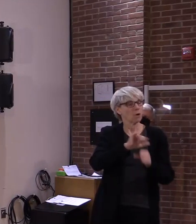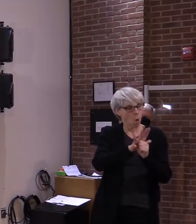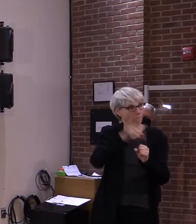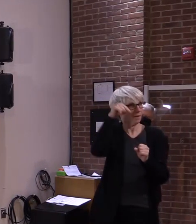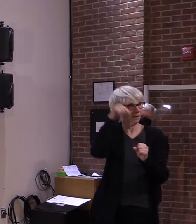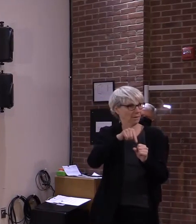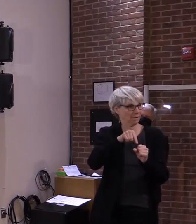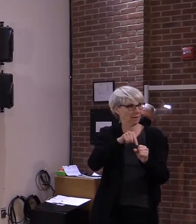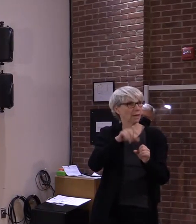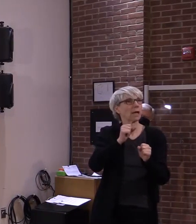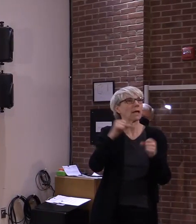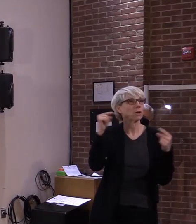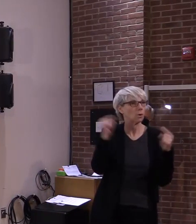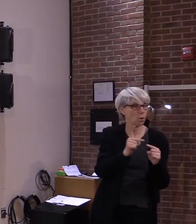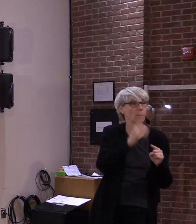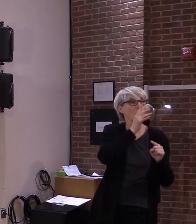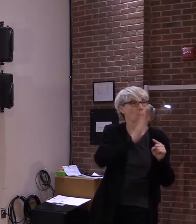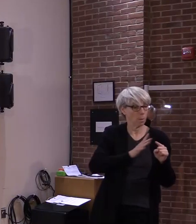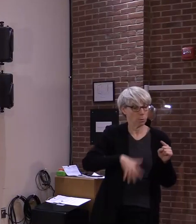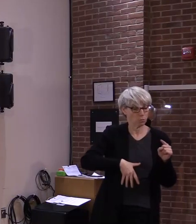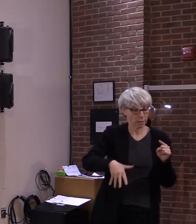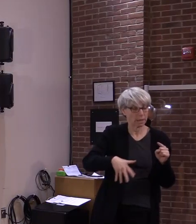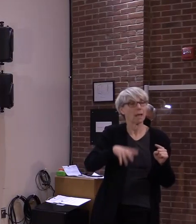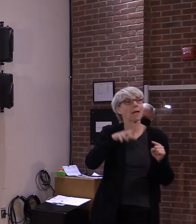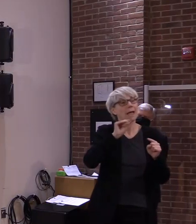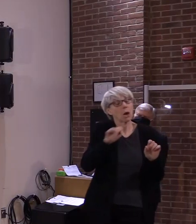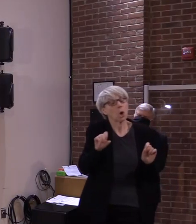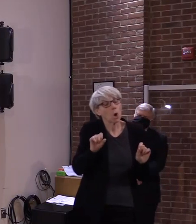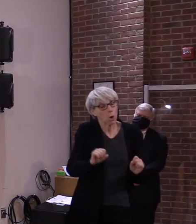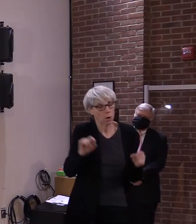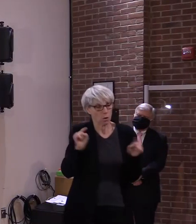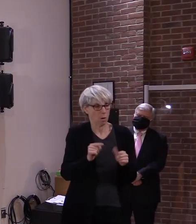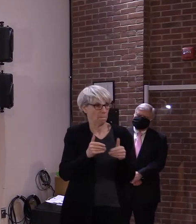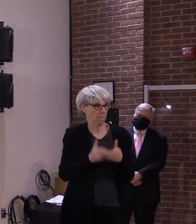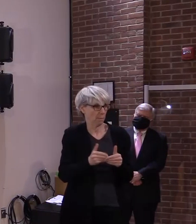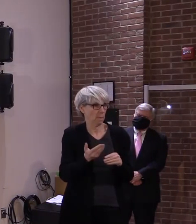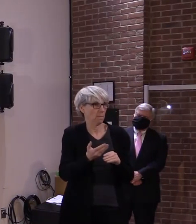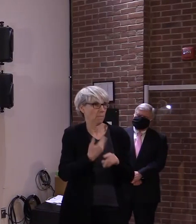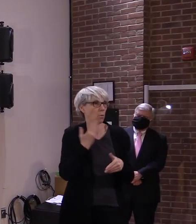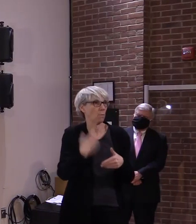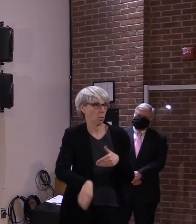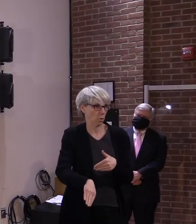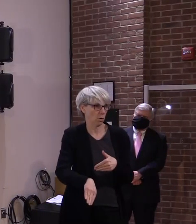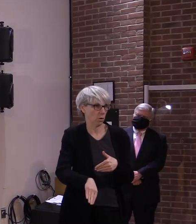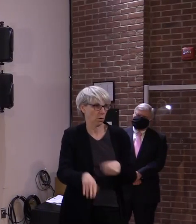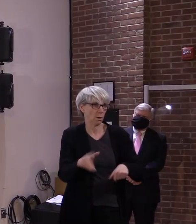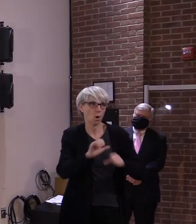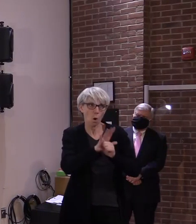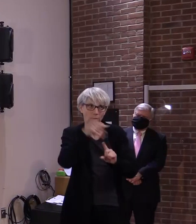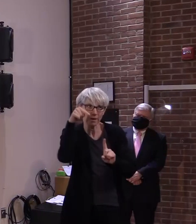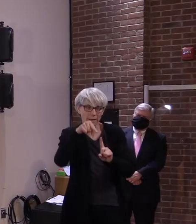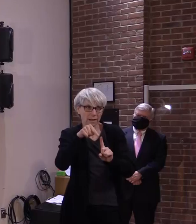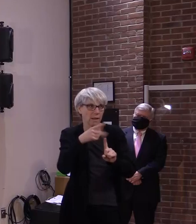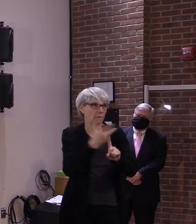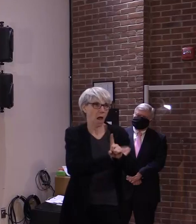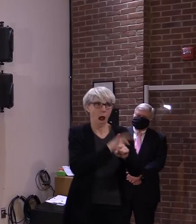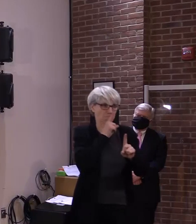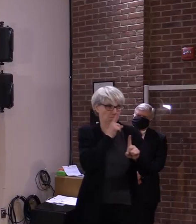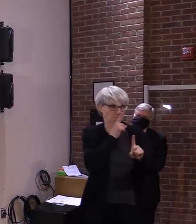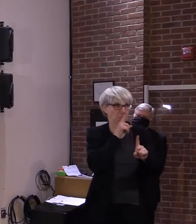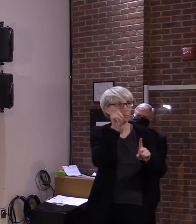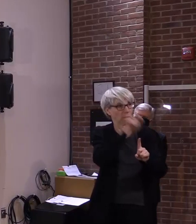the likelihood of both of those untoward events. So it's an evolving science, as is so many parts